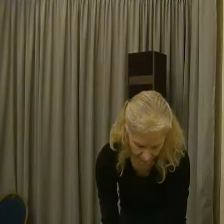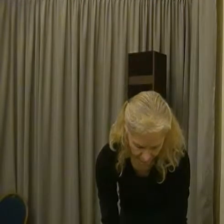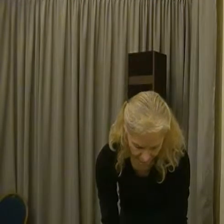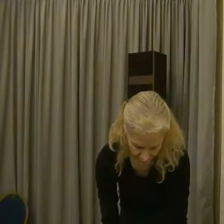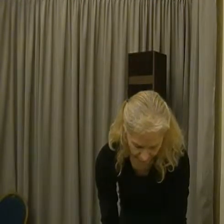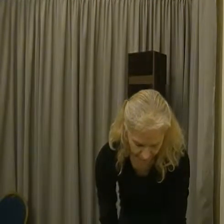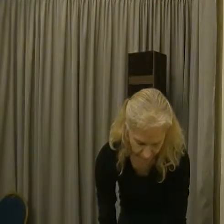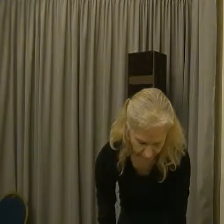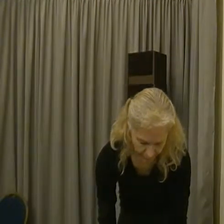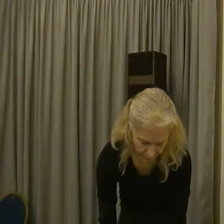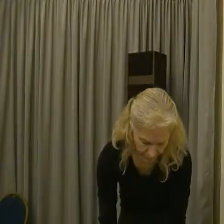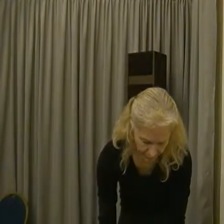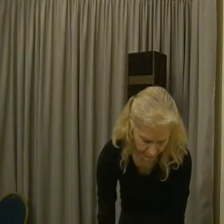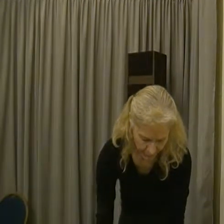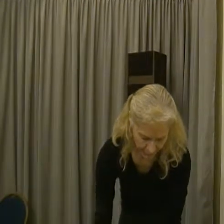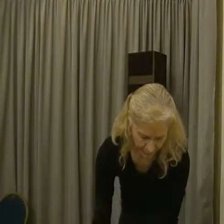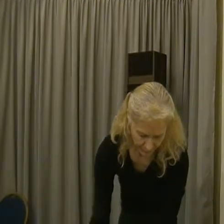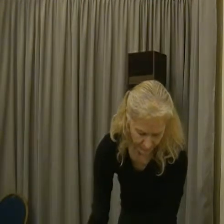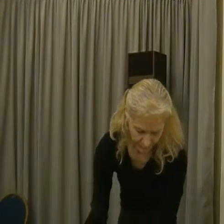in God's wisdom and God's judgment